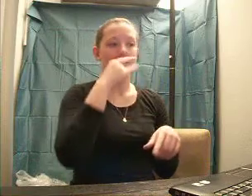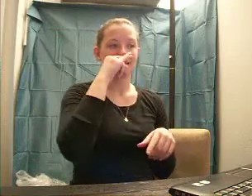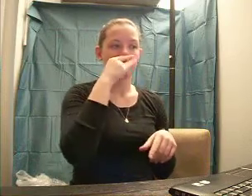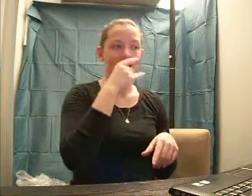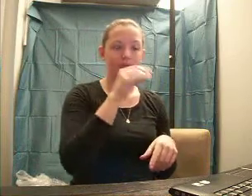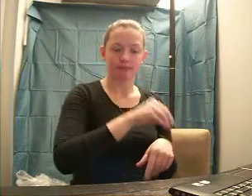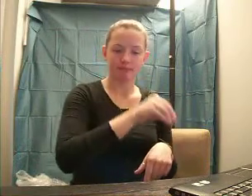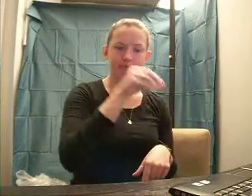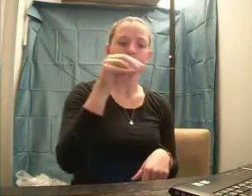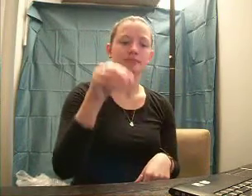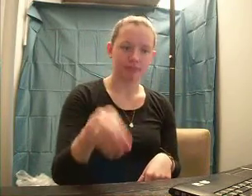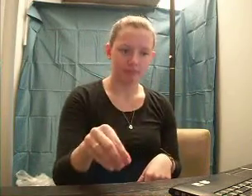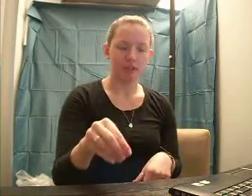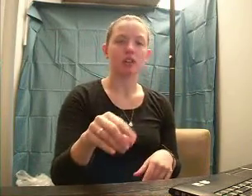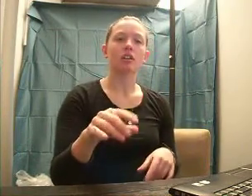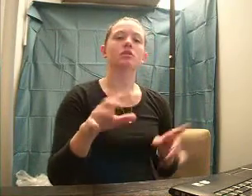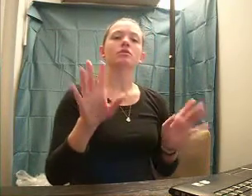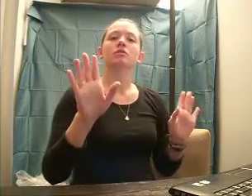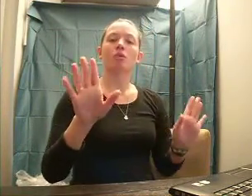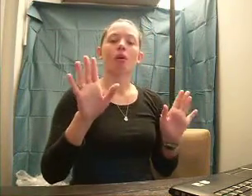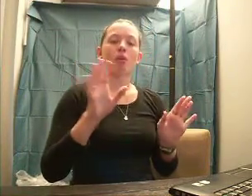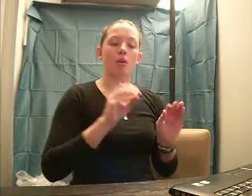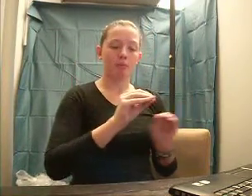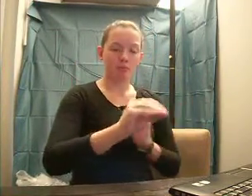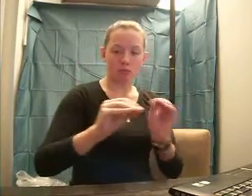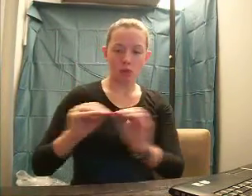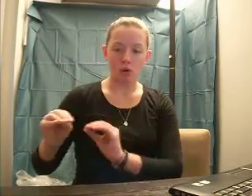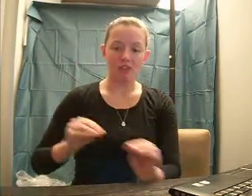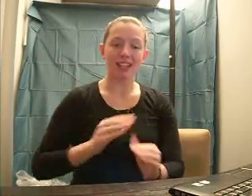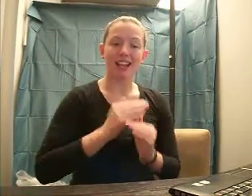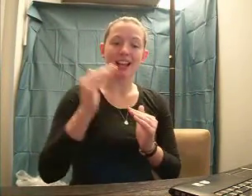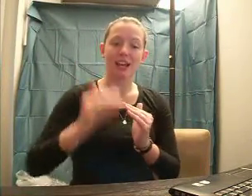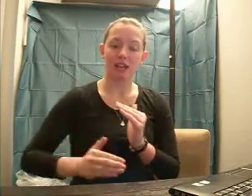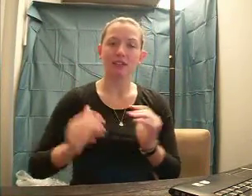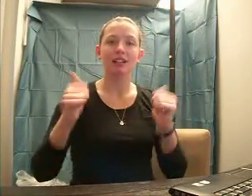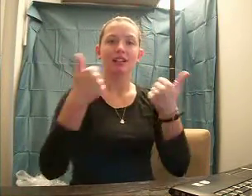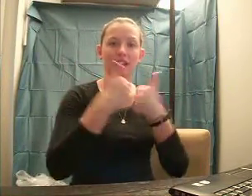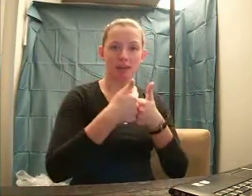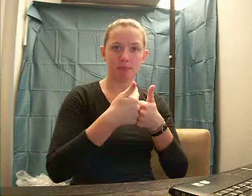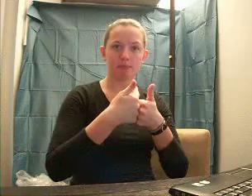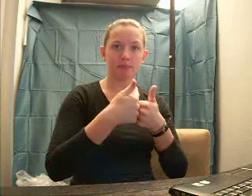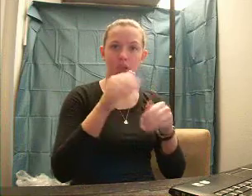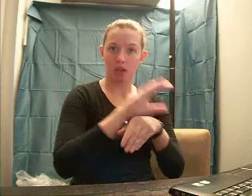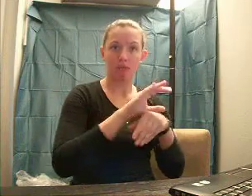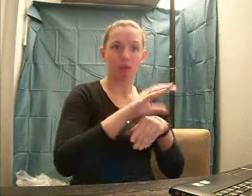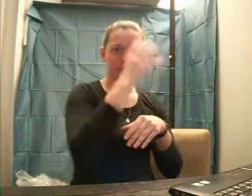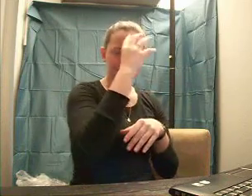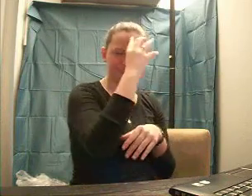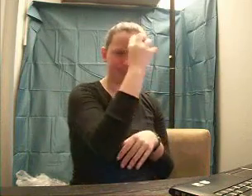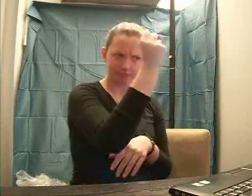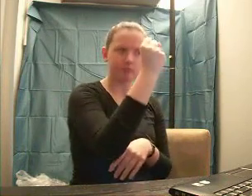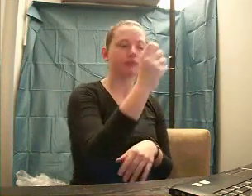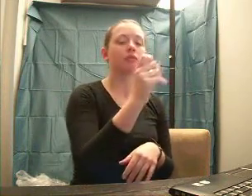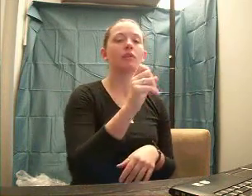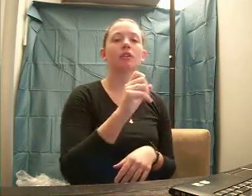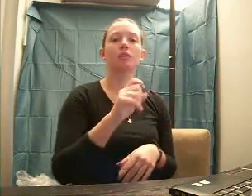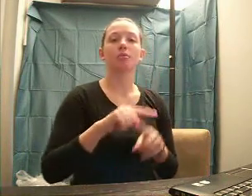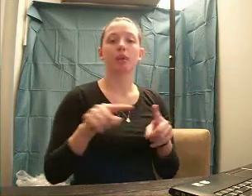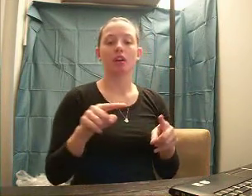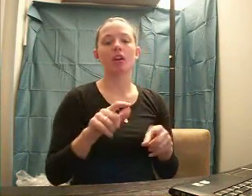Look at all possible moves to the end of the game and choose the one that makes you win. So it's a very simple algorithm. Now, of course, there are a lot of moves, but with